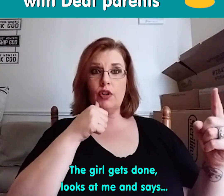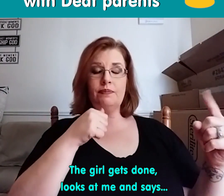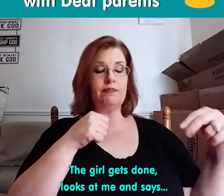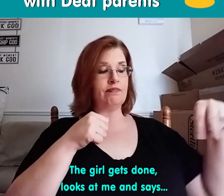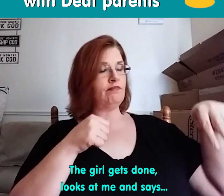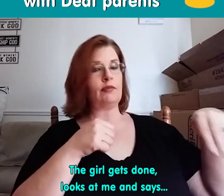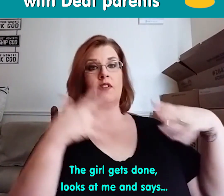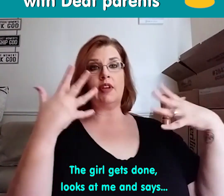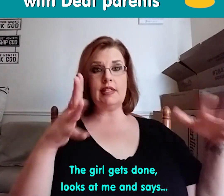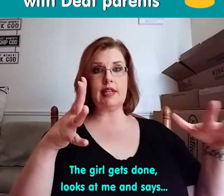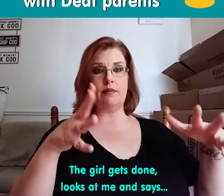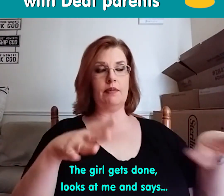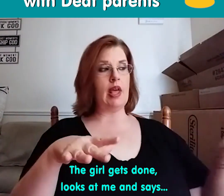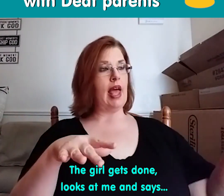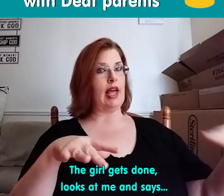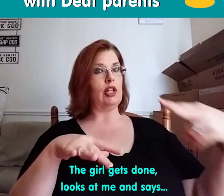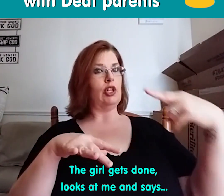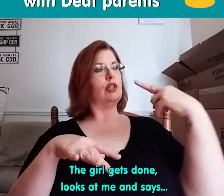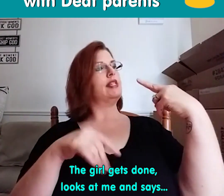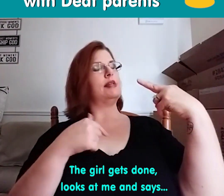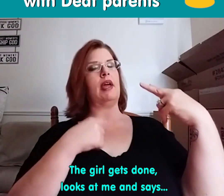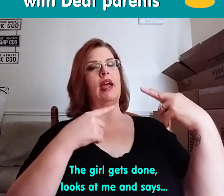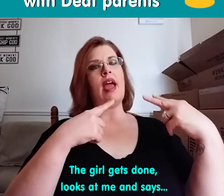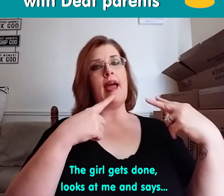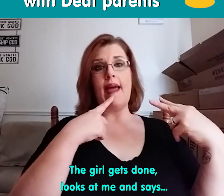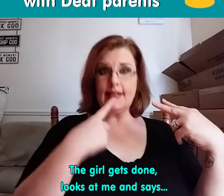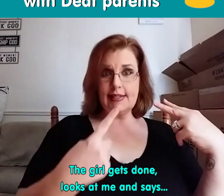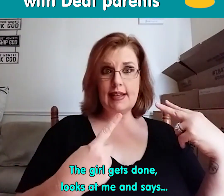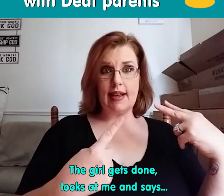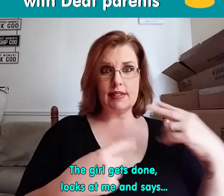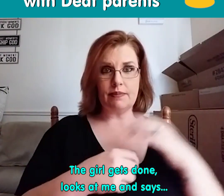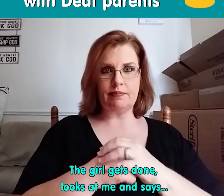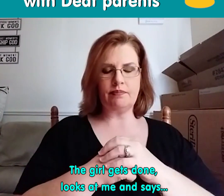girl gets done, looks at me, and says,